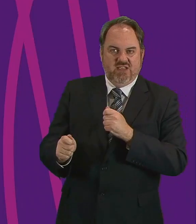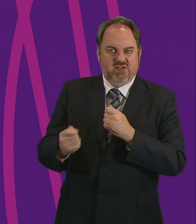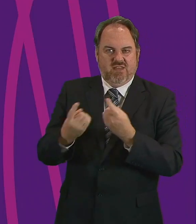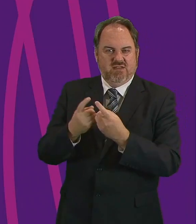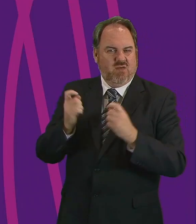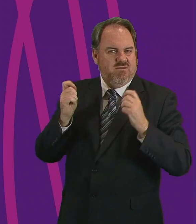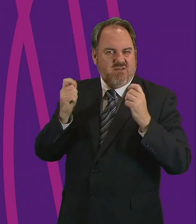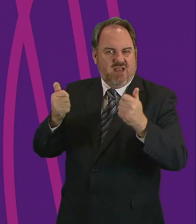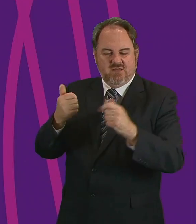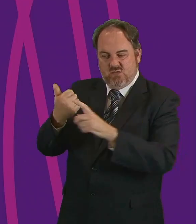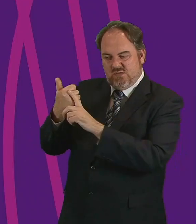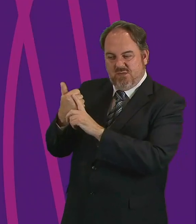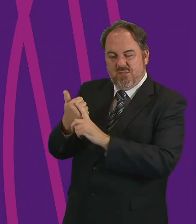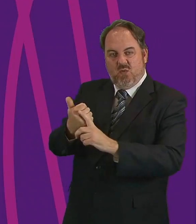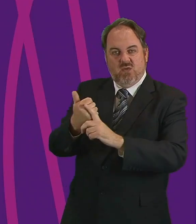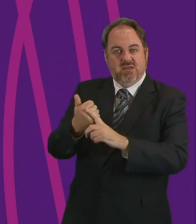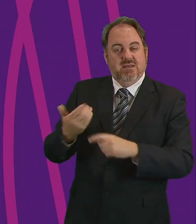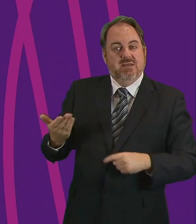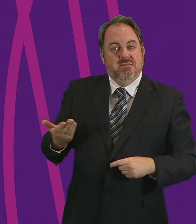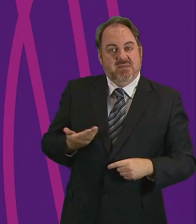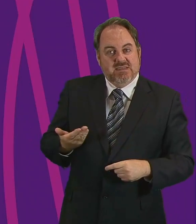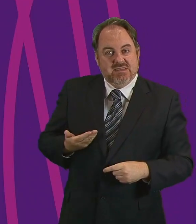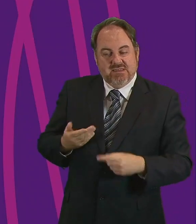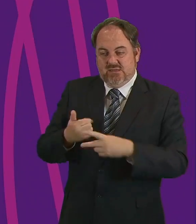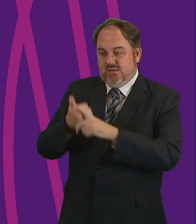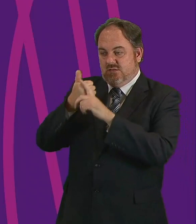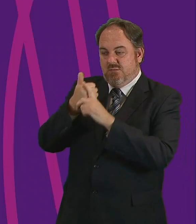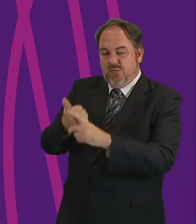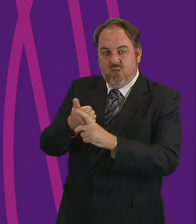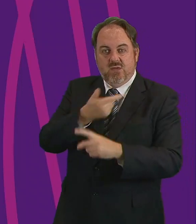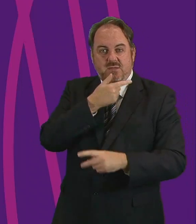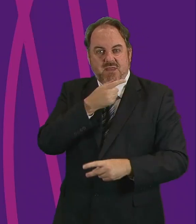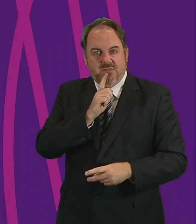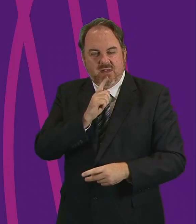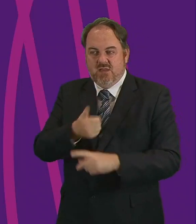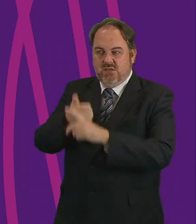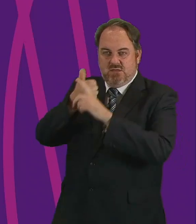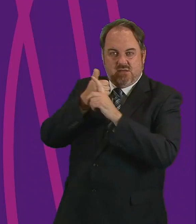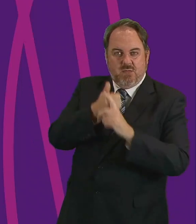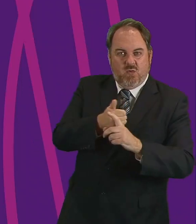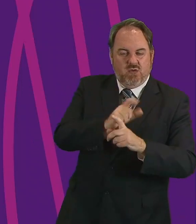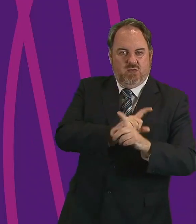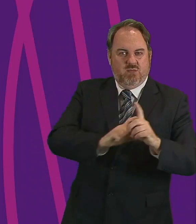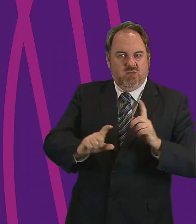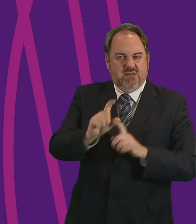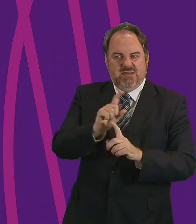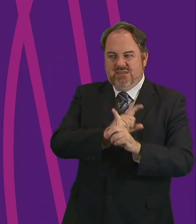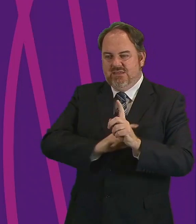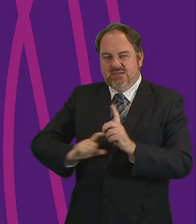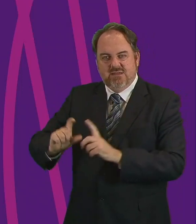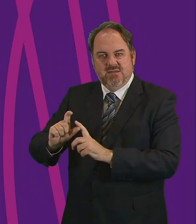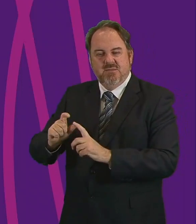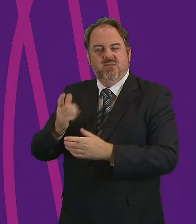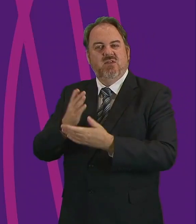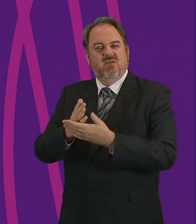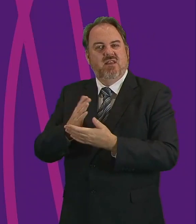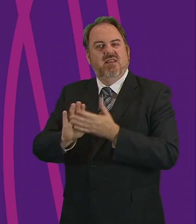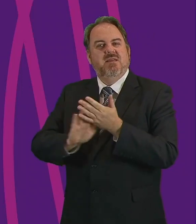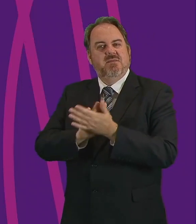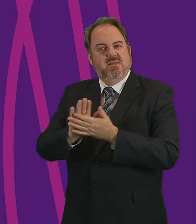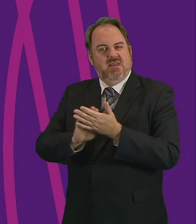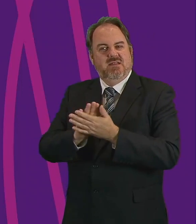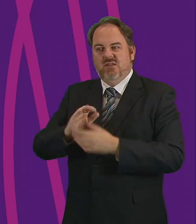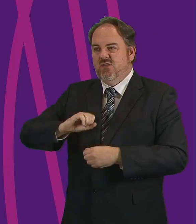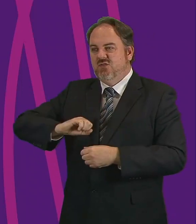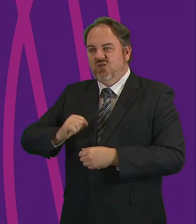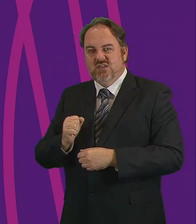aid of businesses, of people and of communities. The enterprise agencies, local councils, the Scottish and